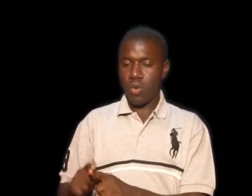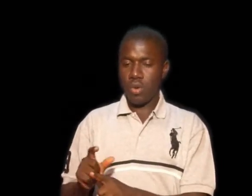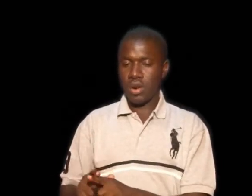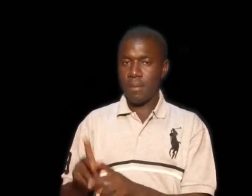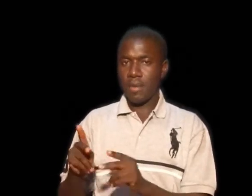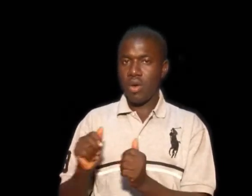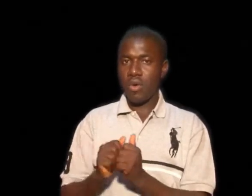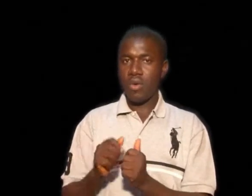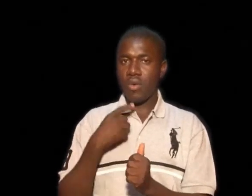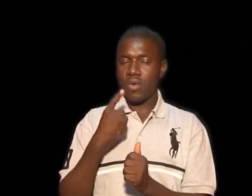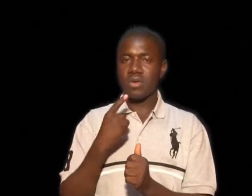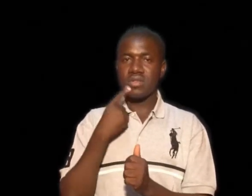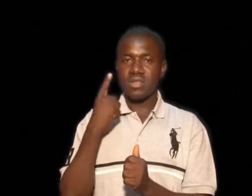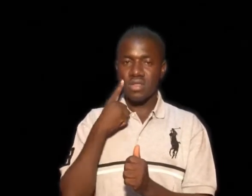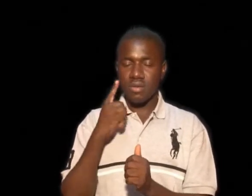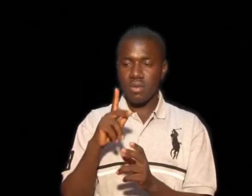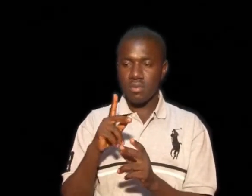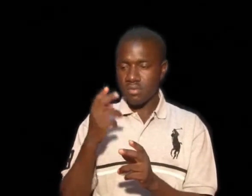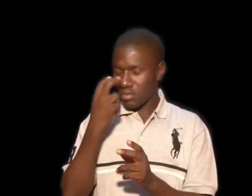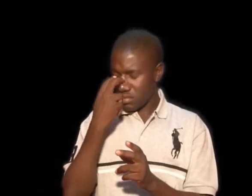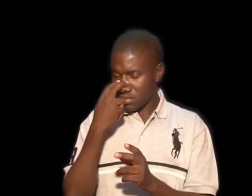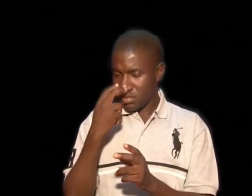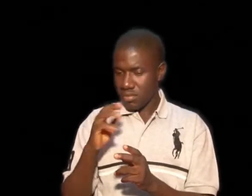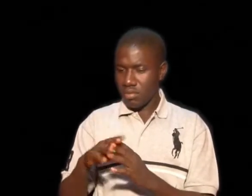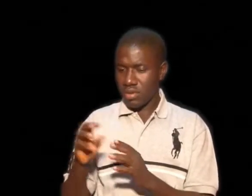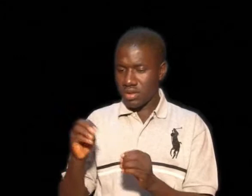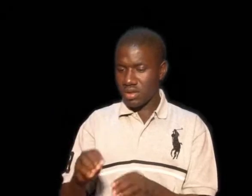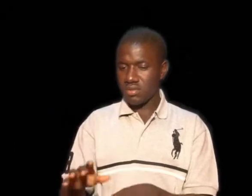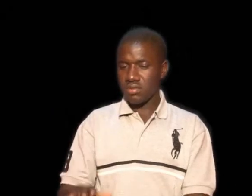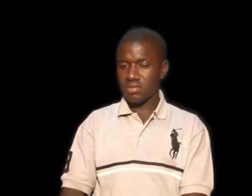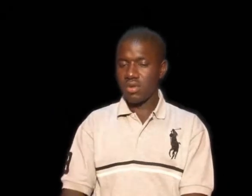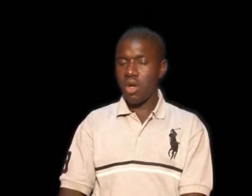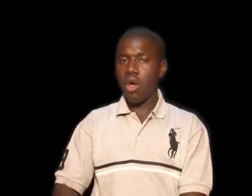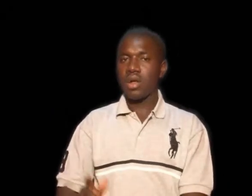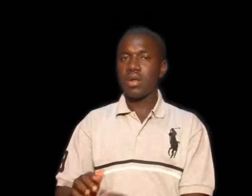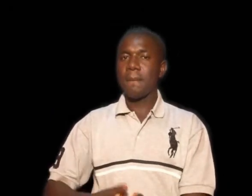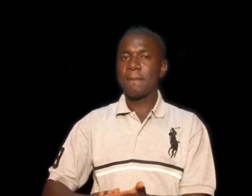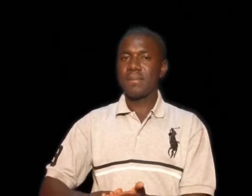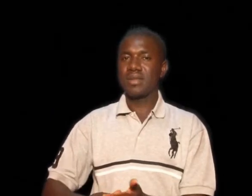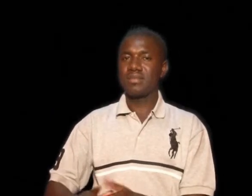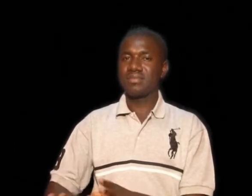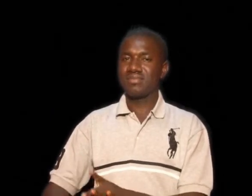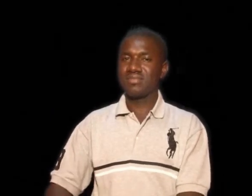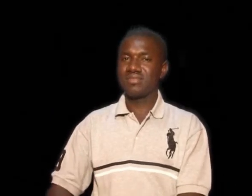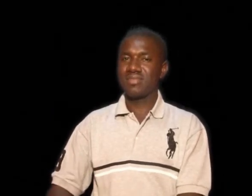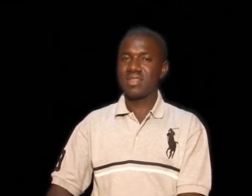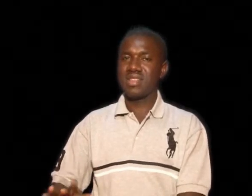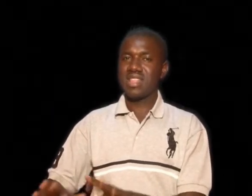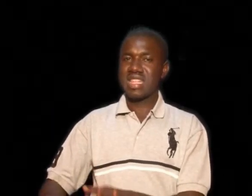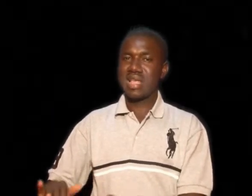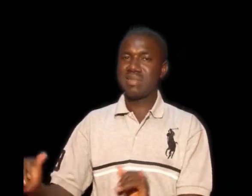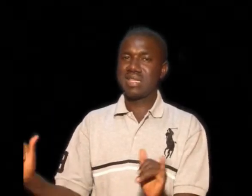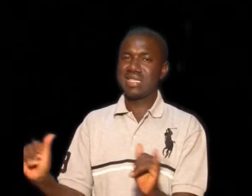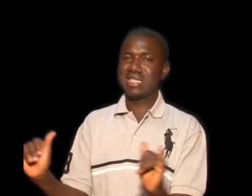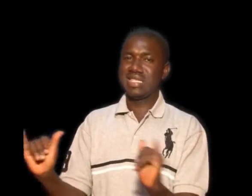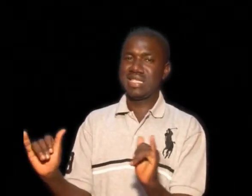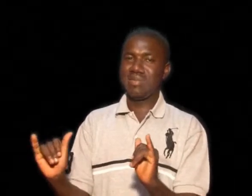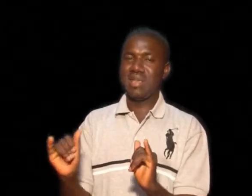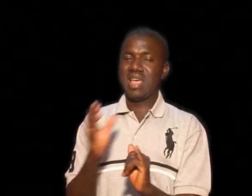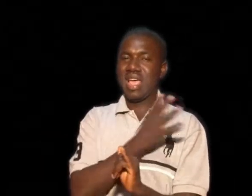The person who is deaf-blind reads the printed text by placing his or her fingers on the braille display. He or she then uses